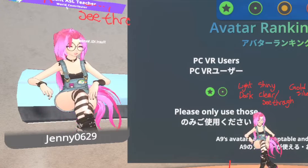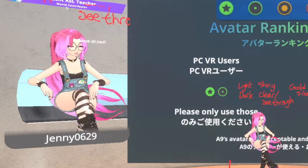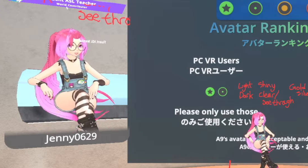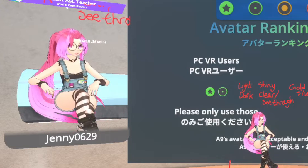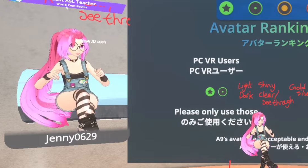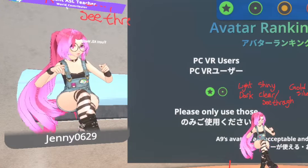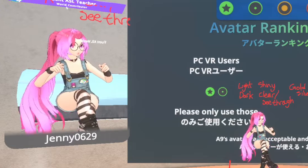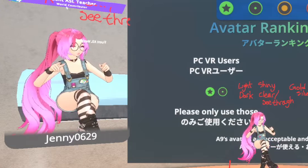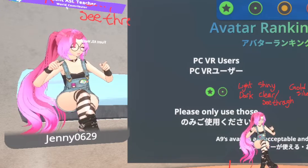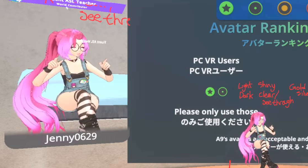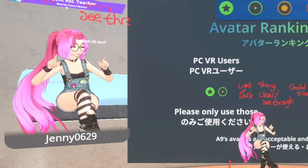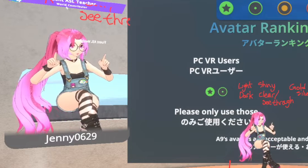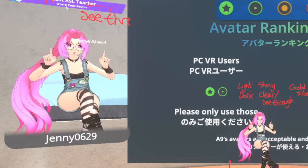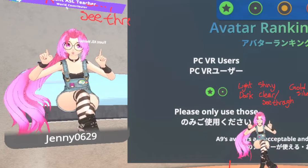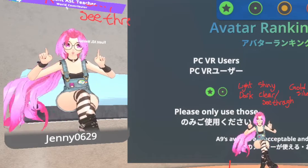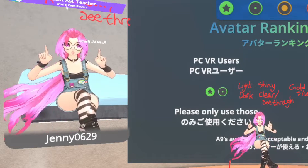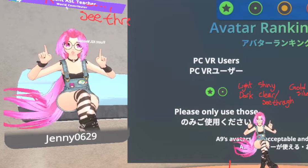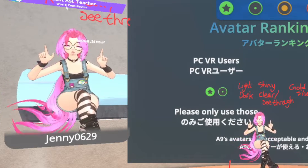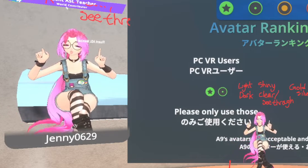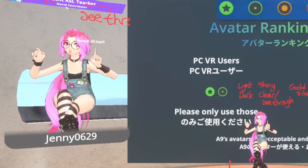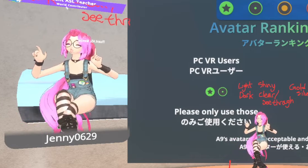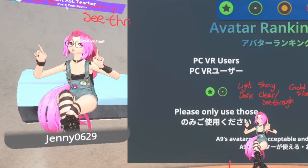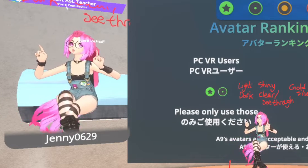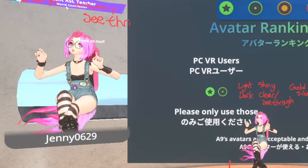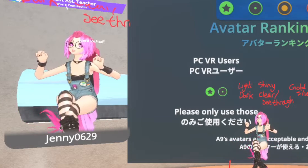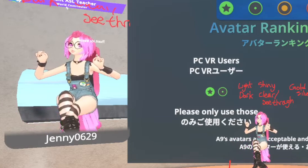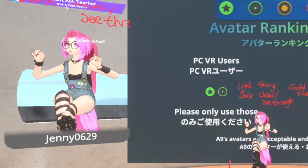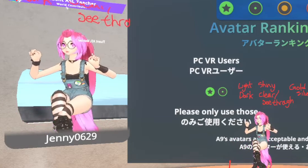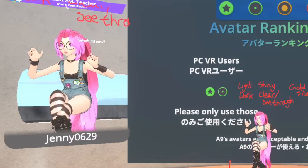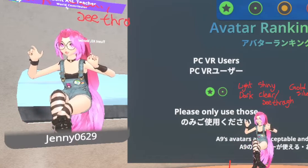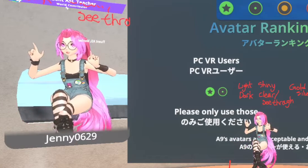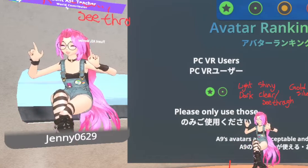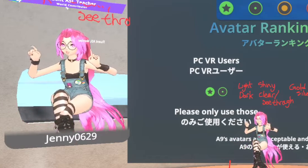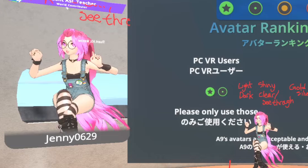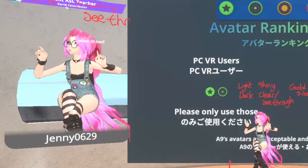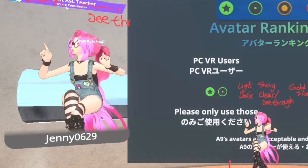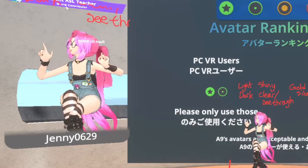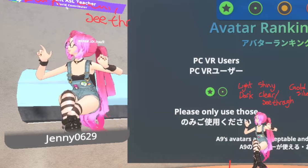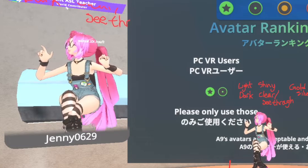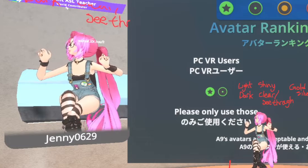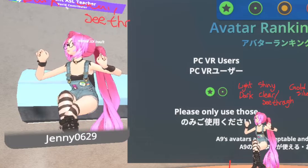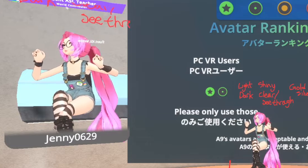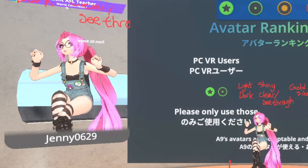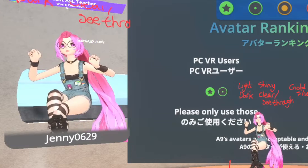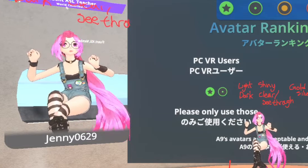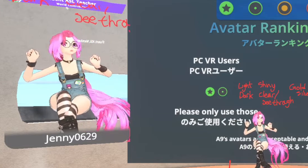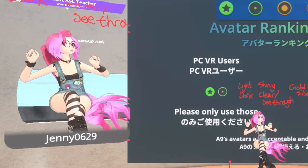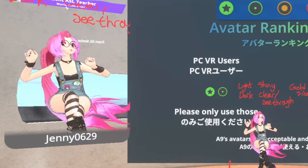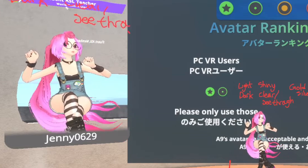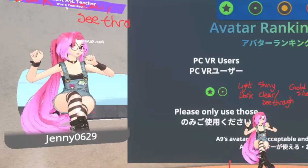Thank you. I should have clarified. Any other questions about anything?